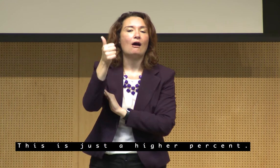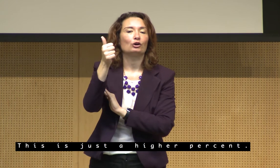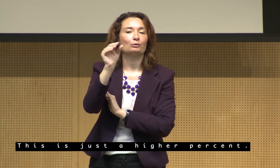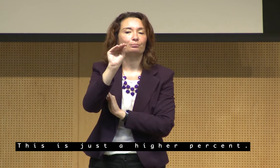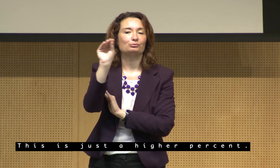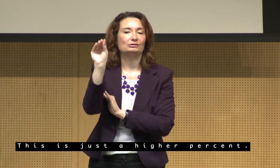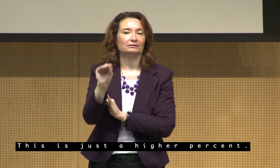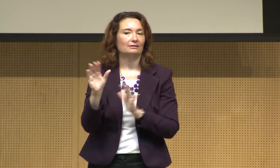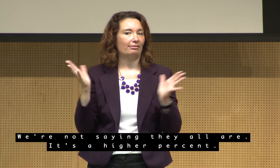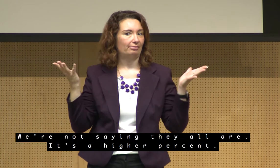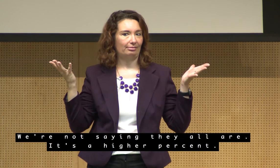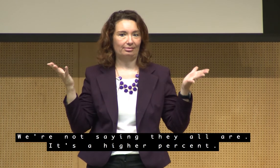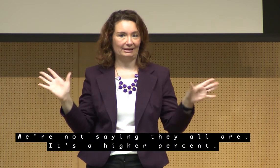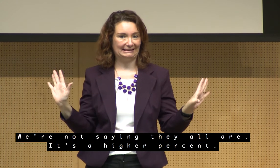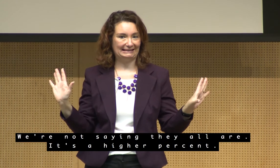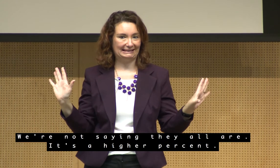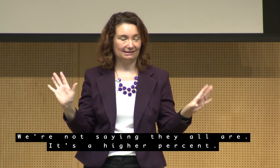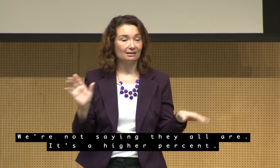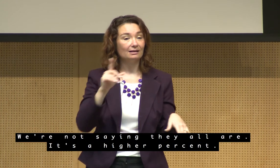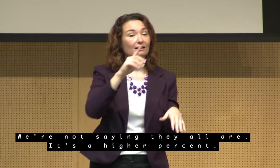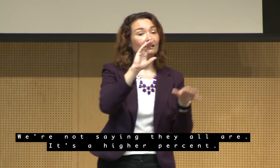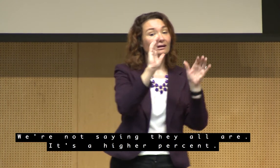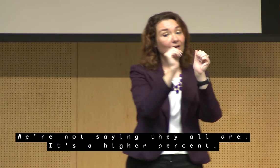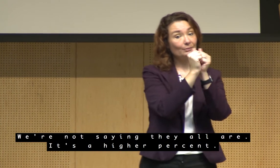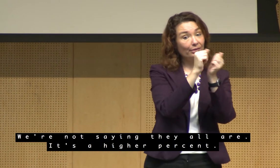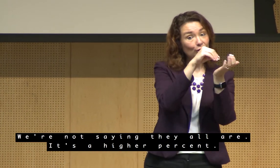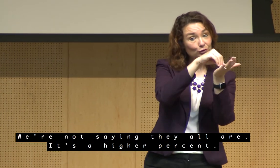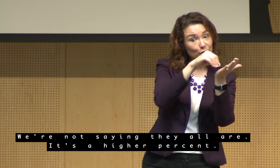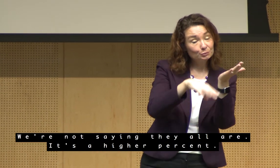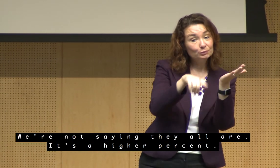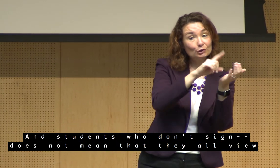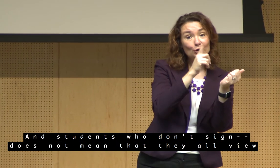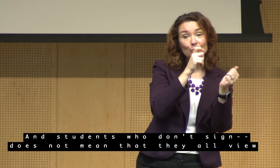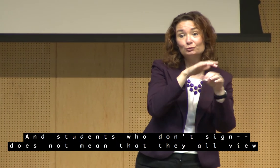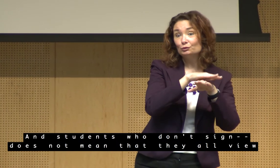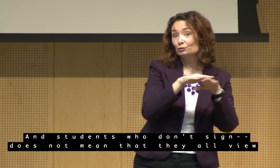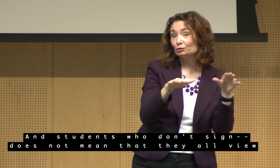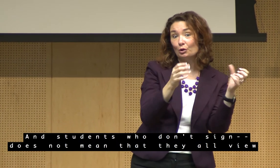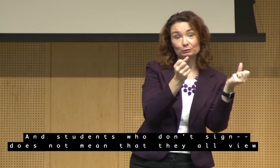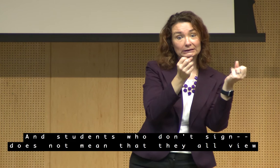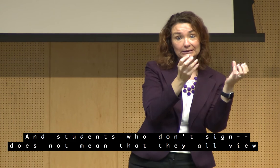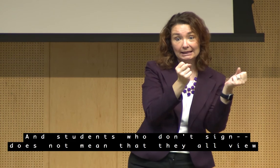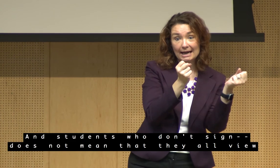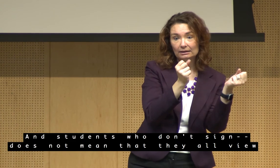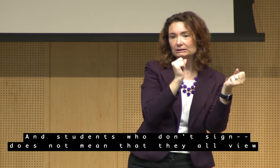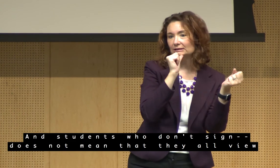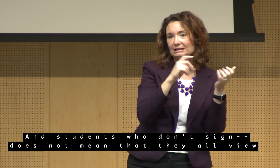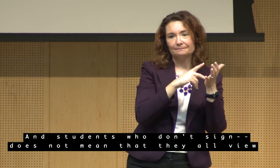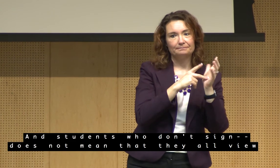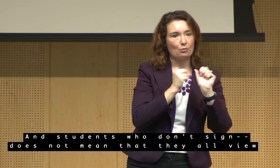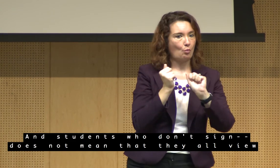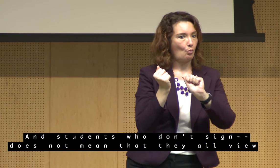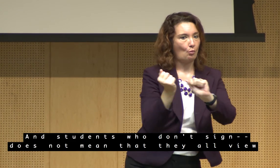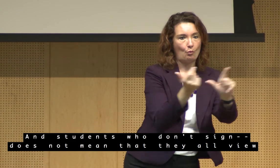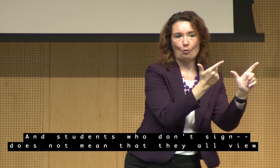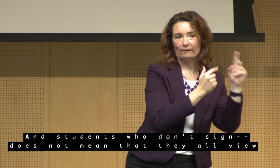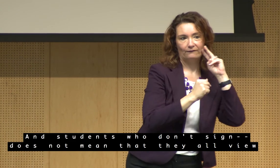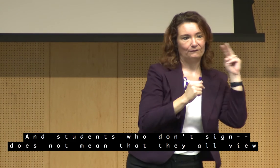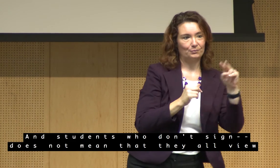a higher percent. We're not saying they all are, it's a higher percent. And students who don't sign does not mean that they all